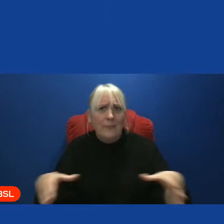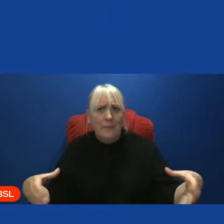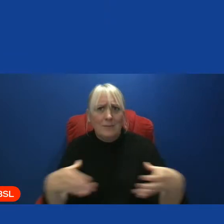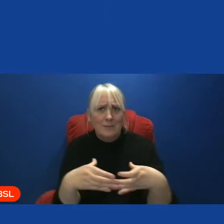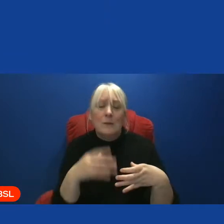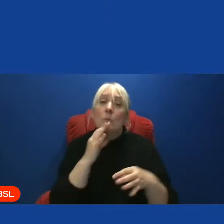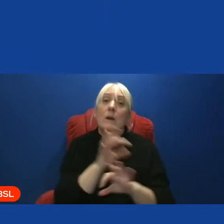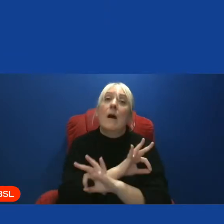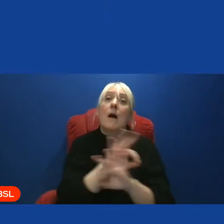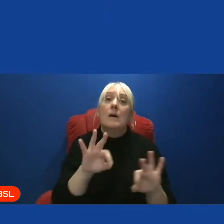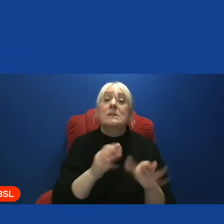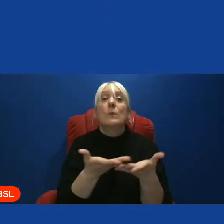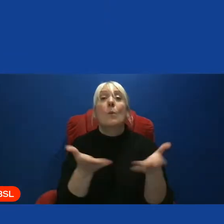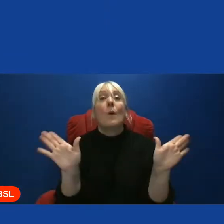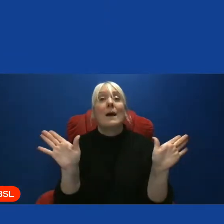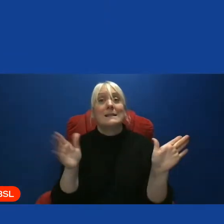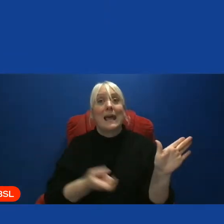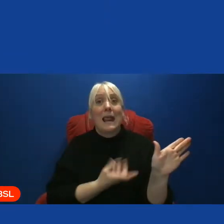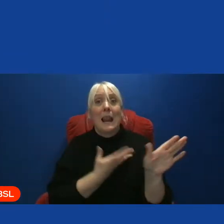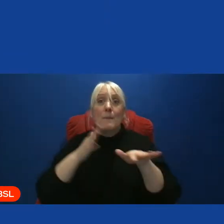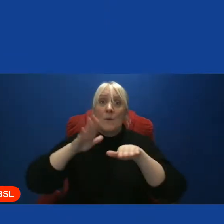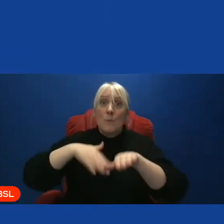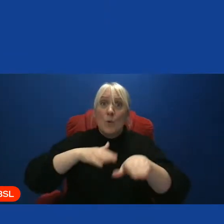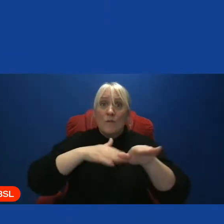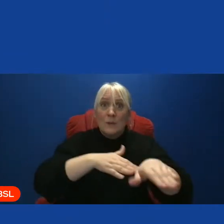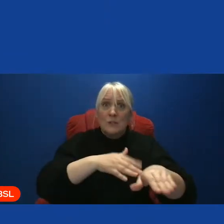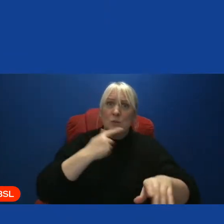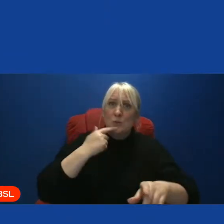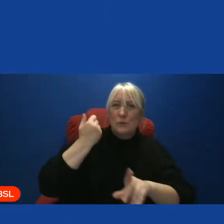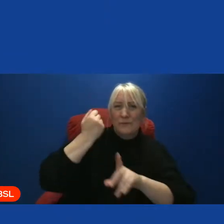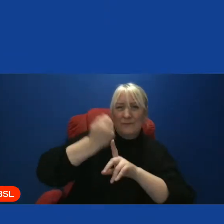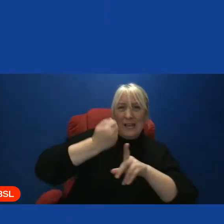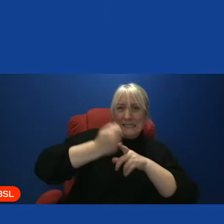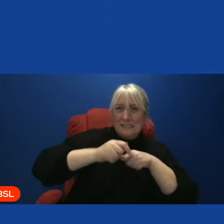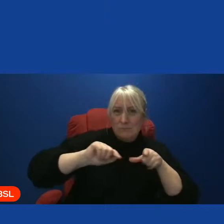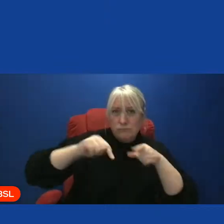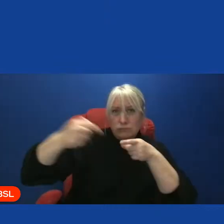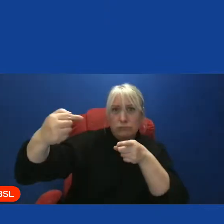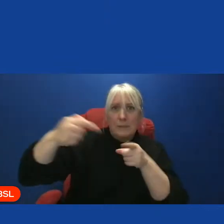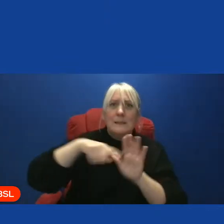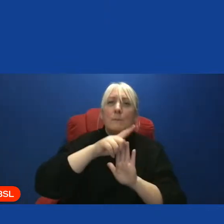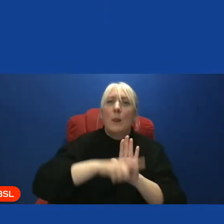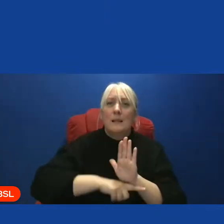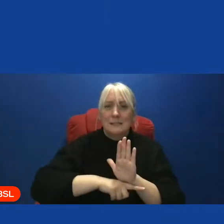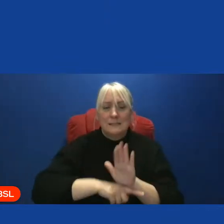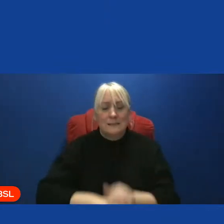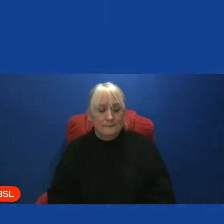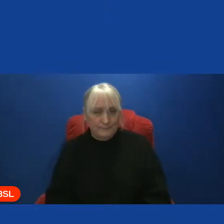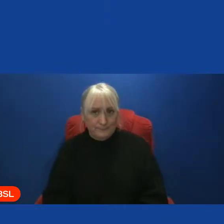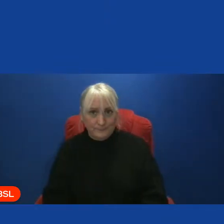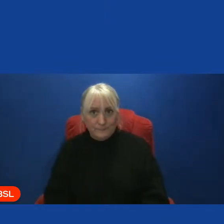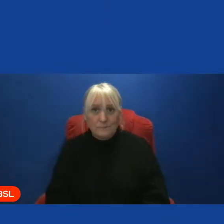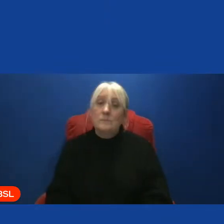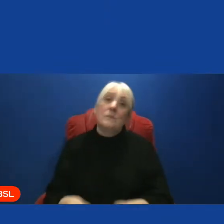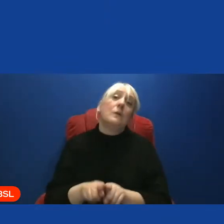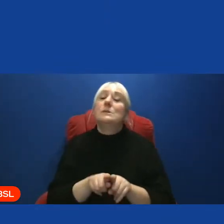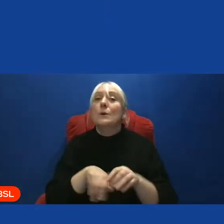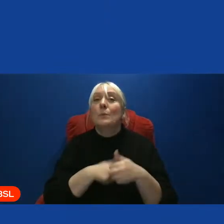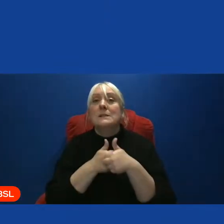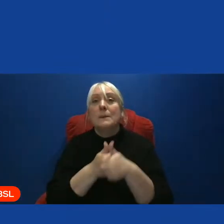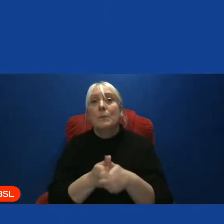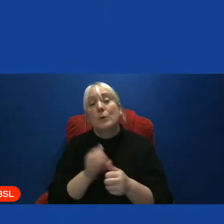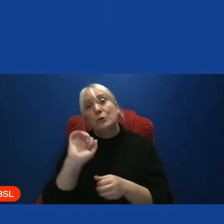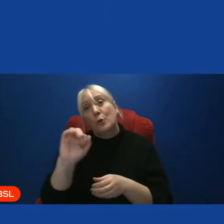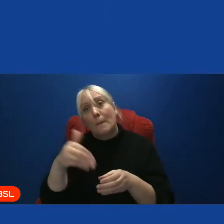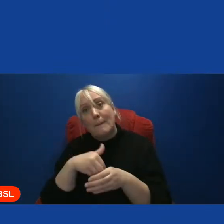to oppose these dangerous policies with all our strength. And we also stand with your member Martin in PCS, who for some, as Angela